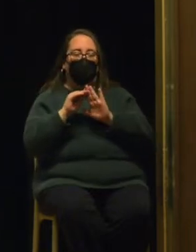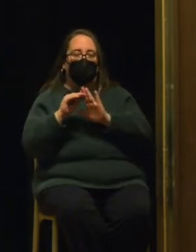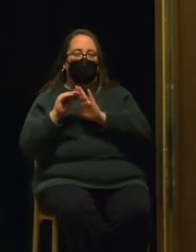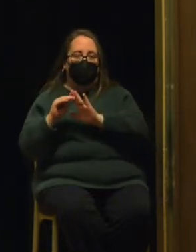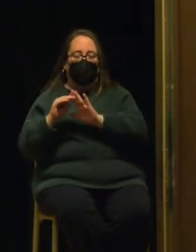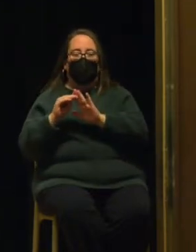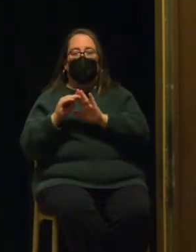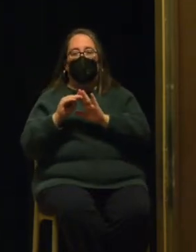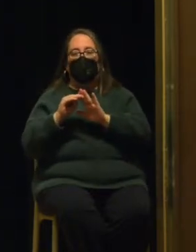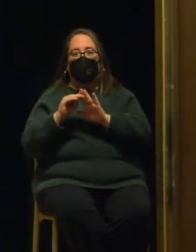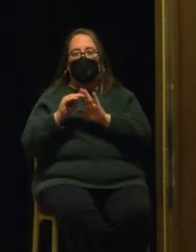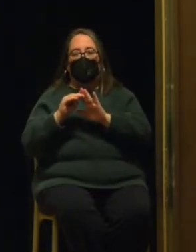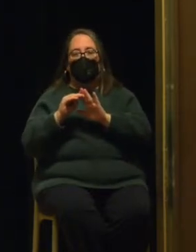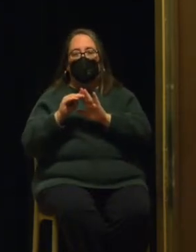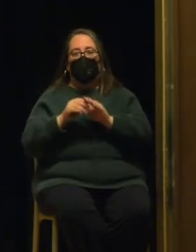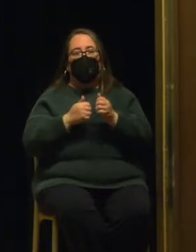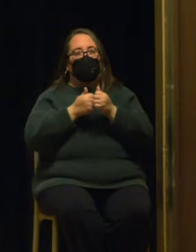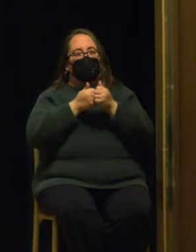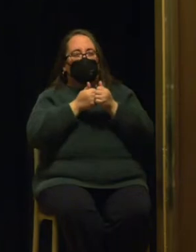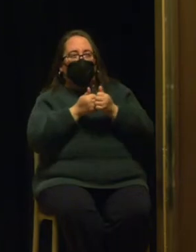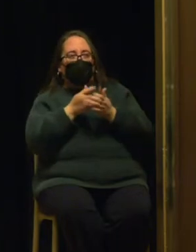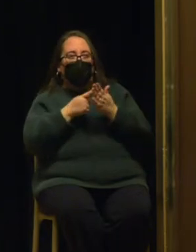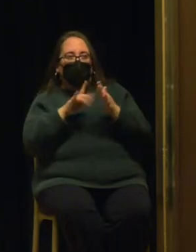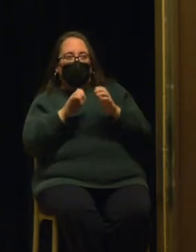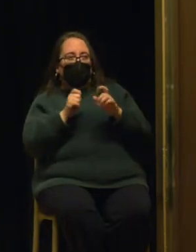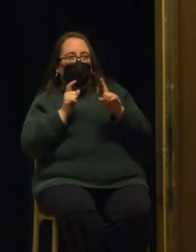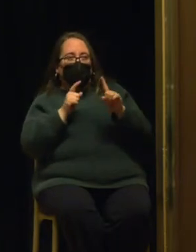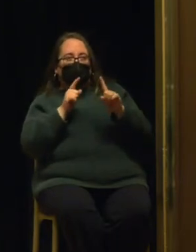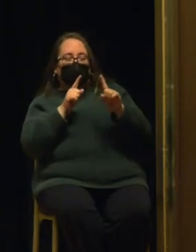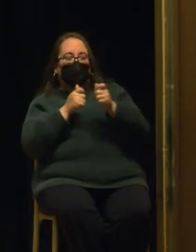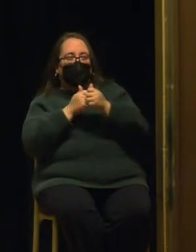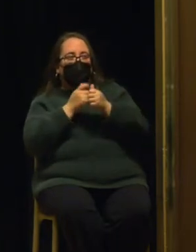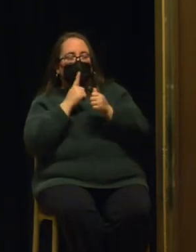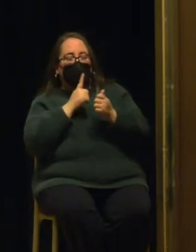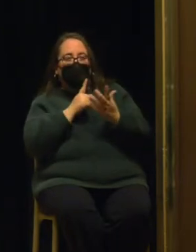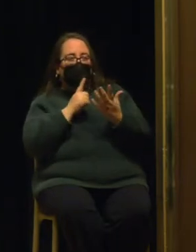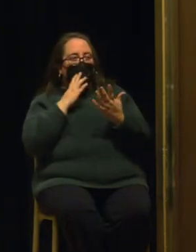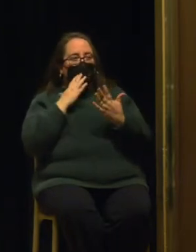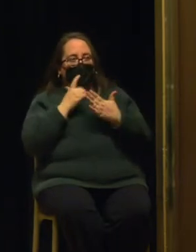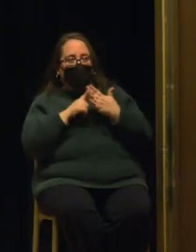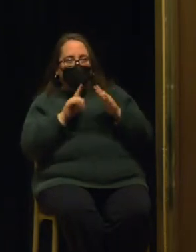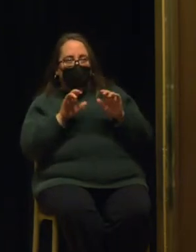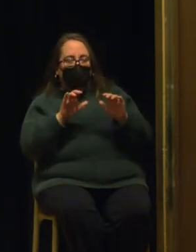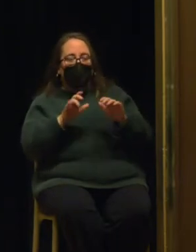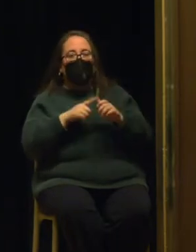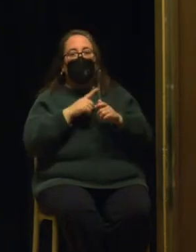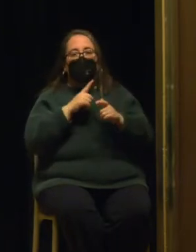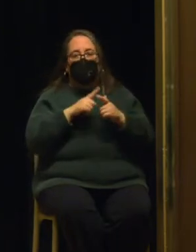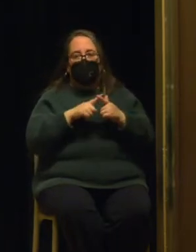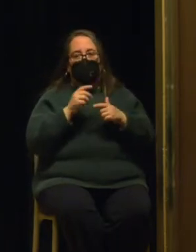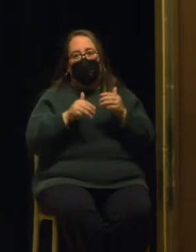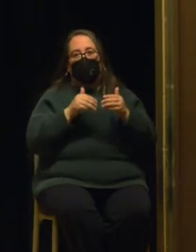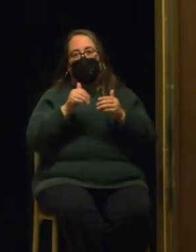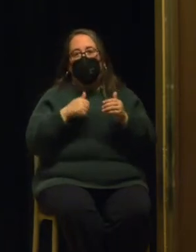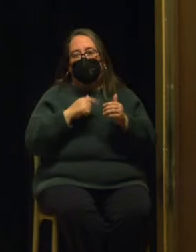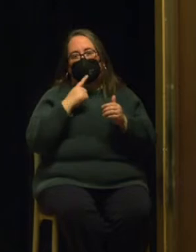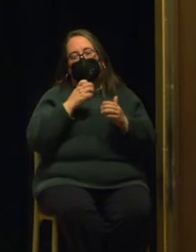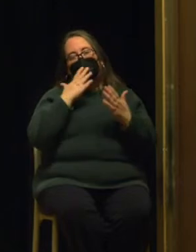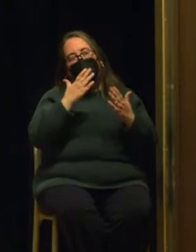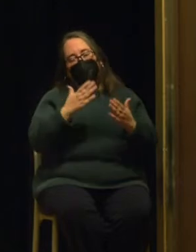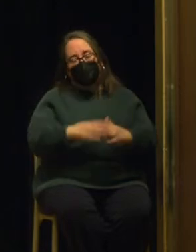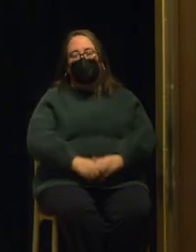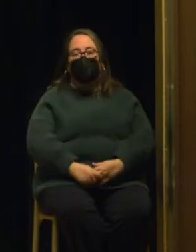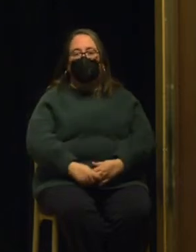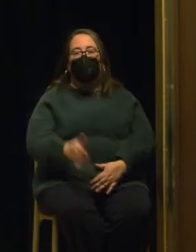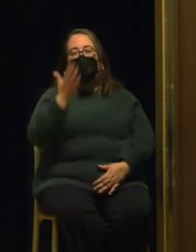Yeah. Following that person's career and really staying in touch with what they're doing, and it will come naturally. So I just want to say thank